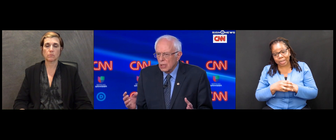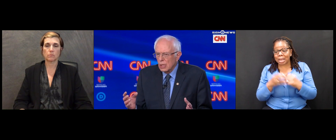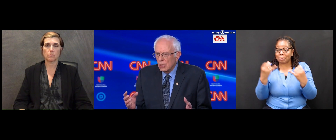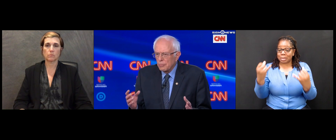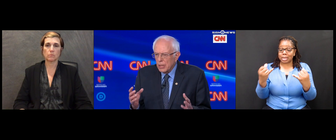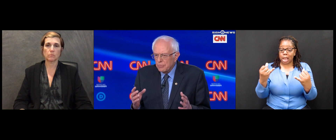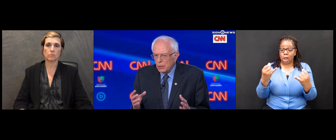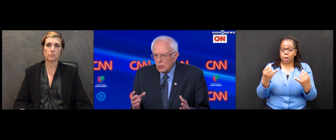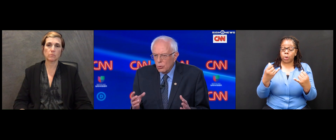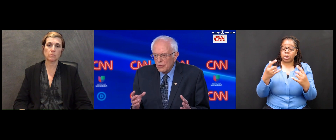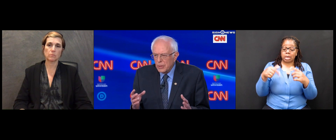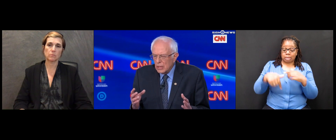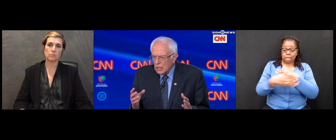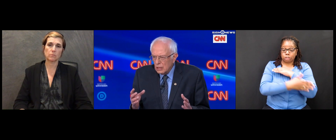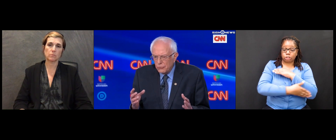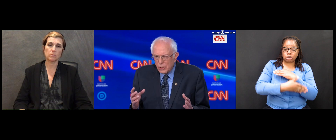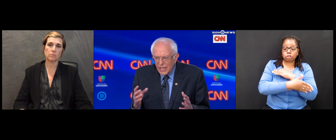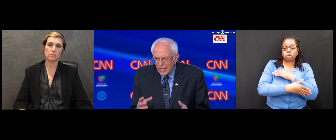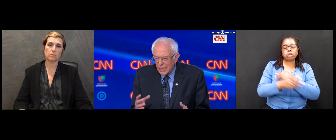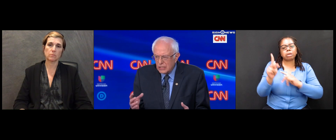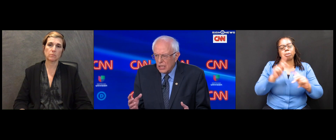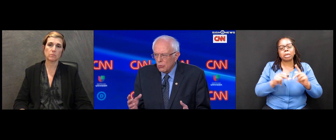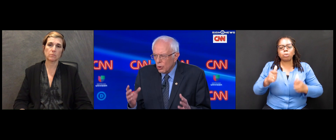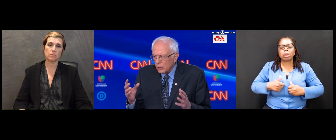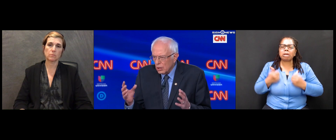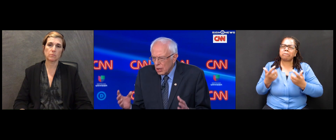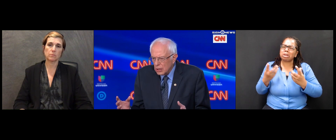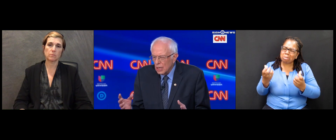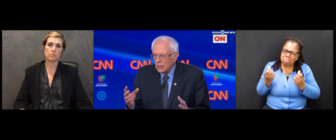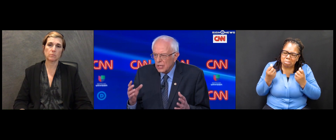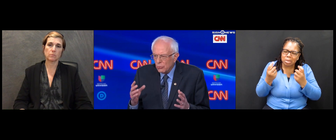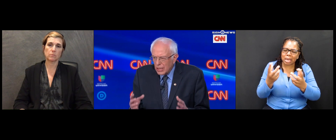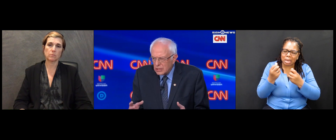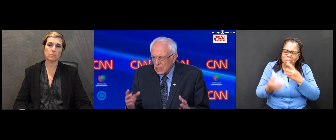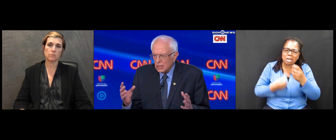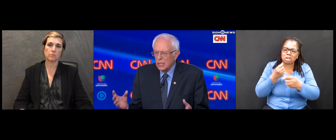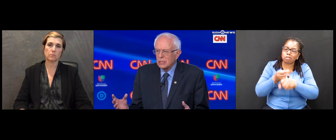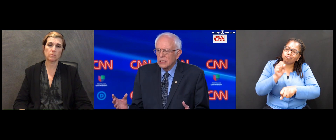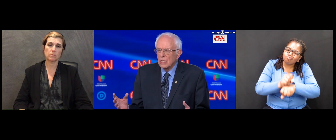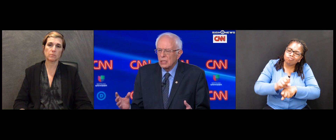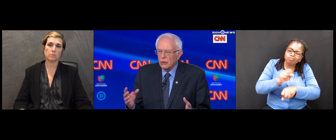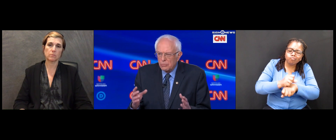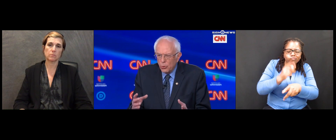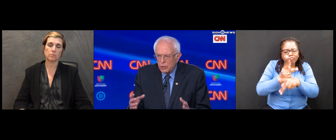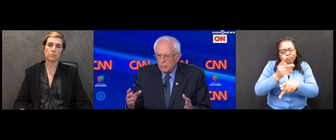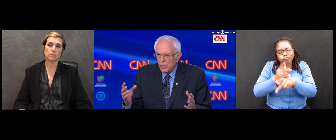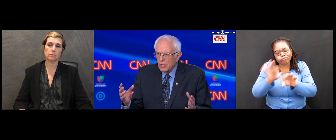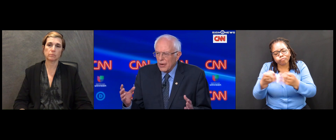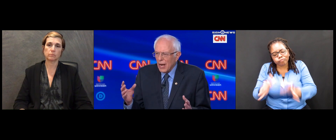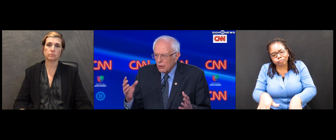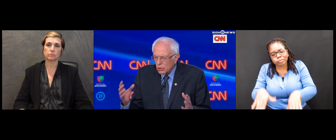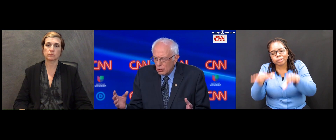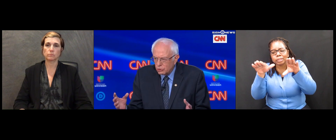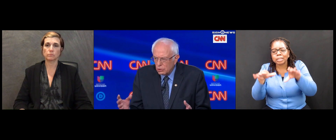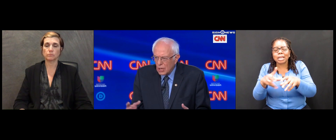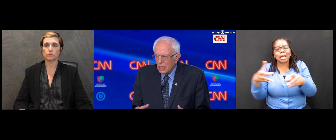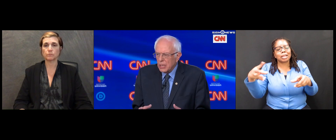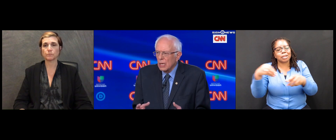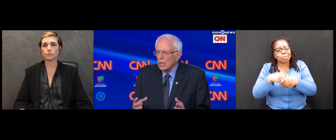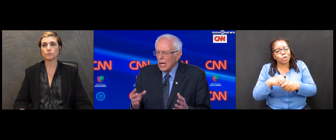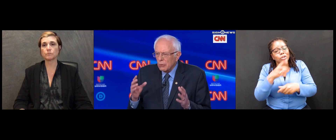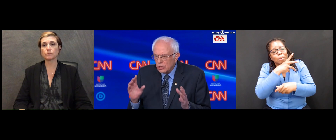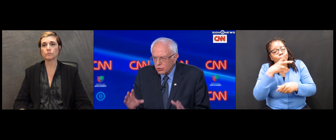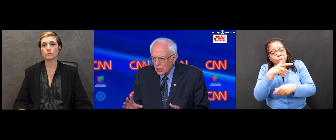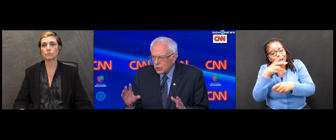country people who have been here for decades, they're working hard, they're raising their kids, they're an important part of our agricultural